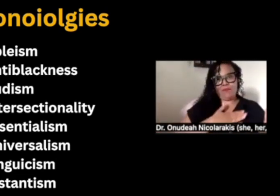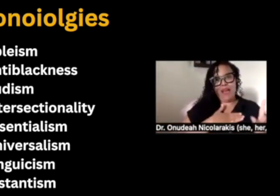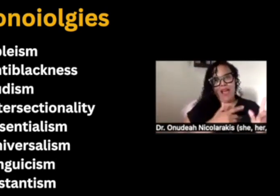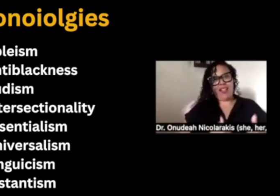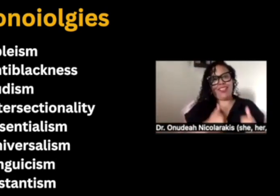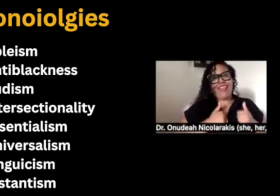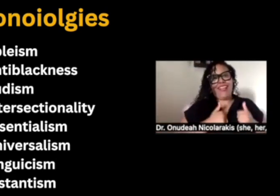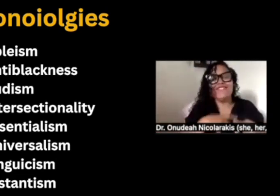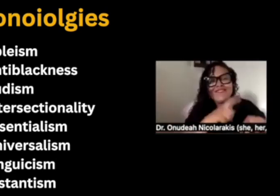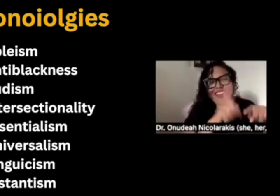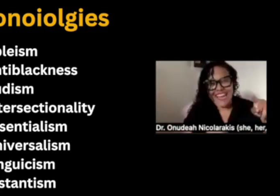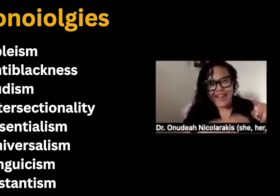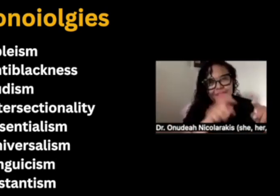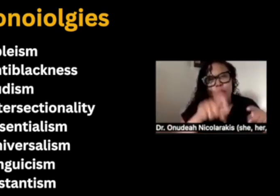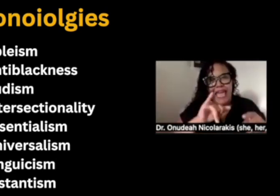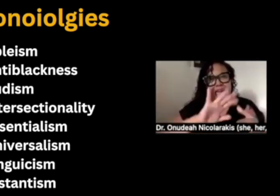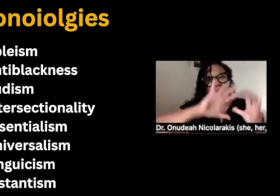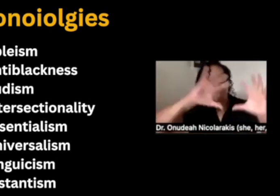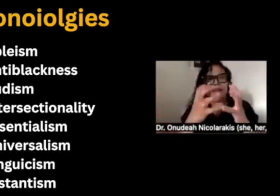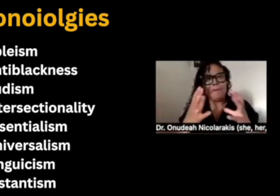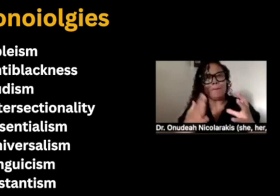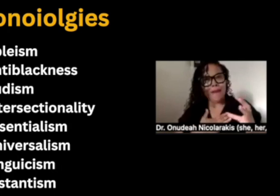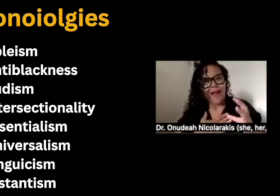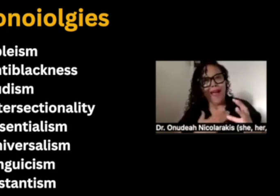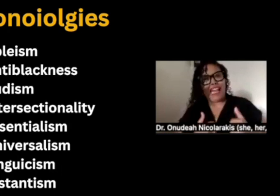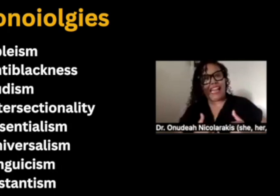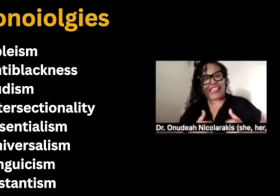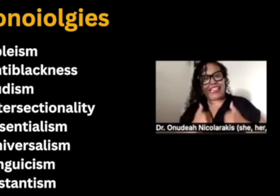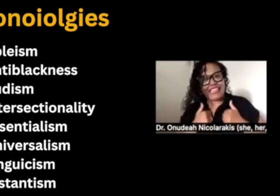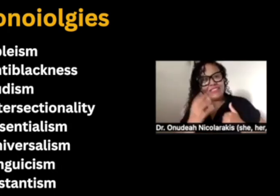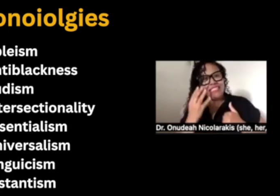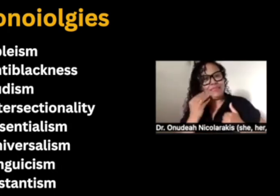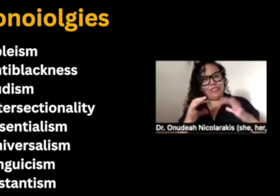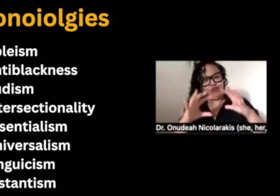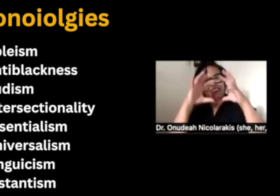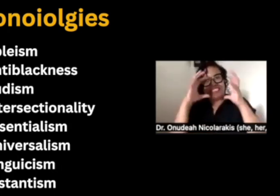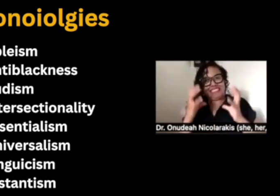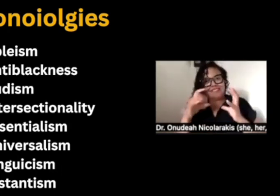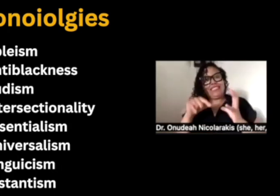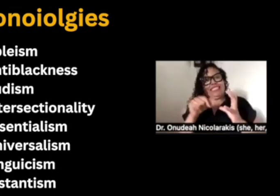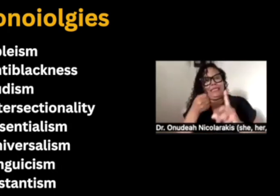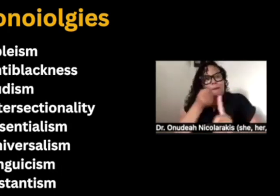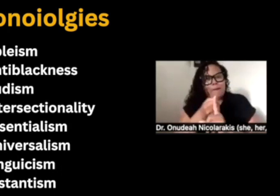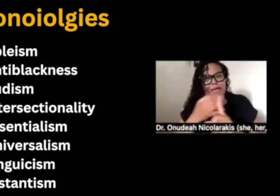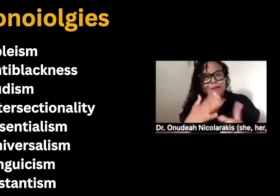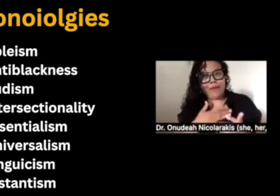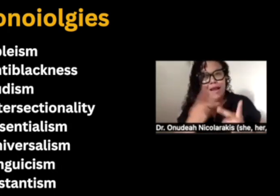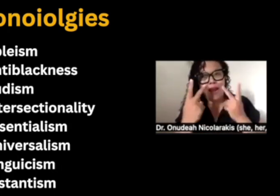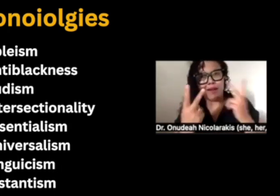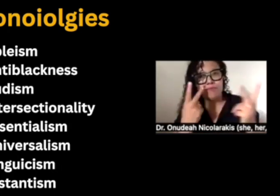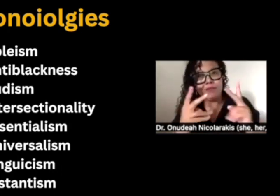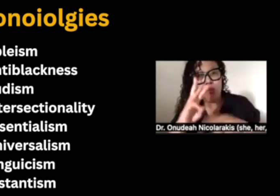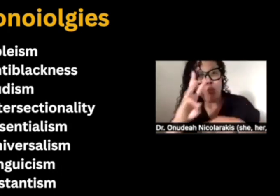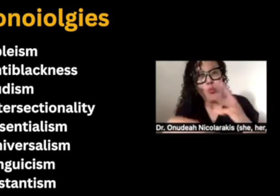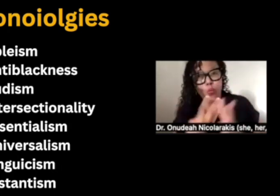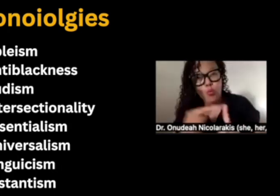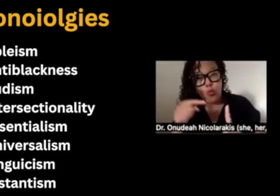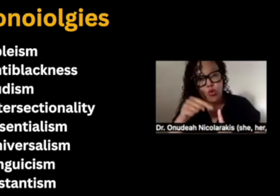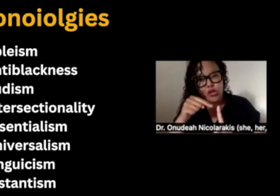can't just pluck one of those identities out and choose to focus on it because all of these are pieces of